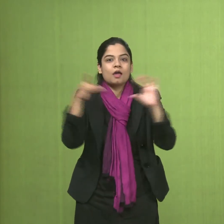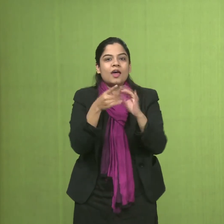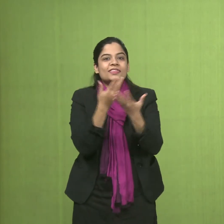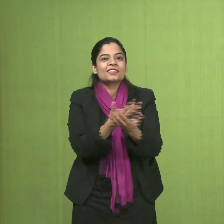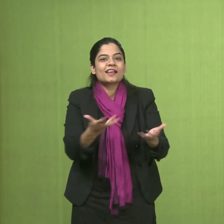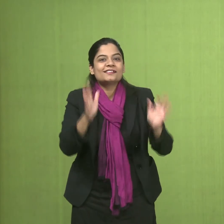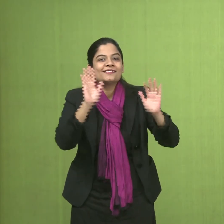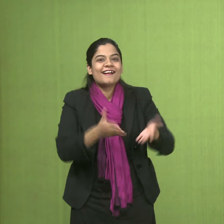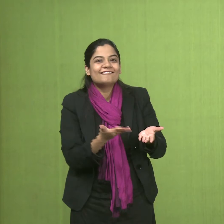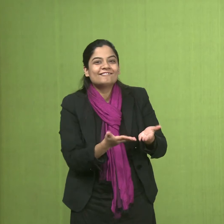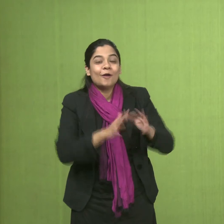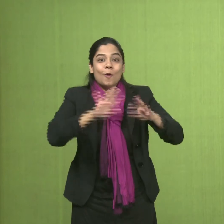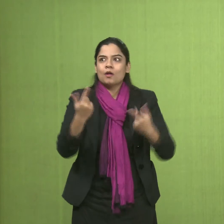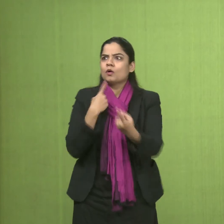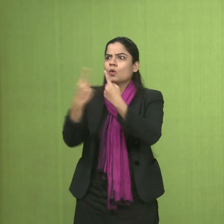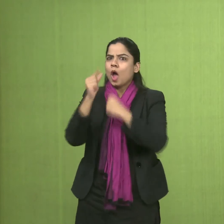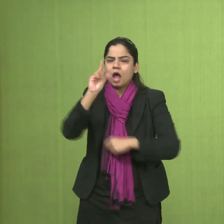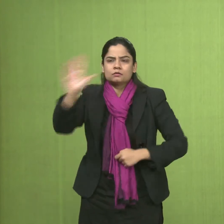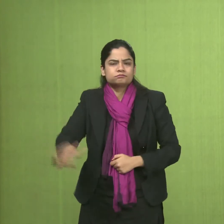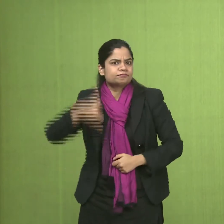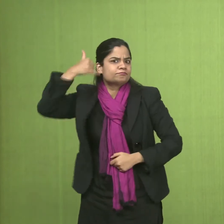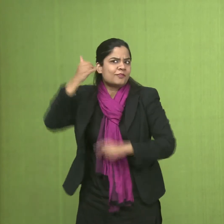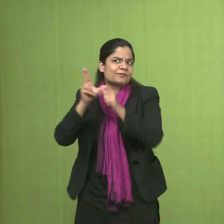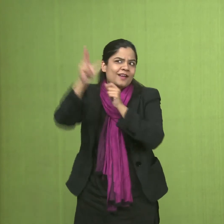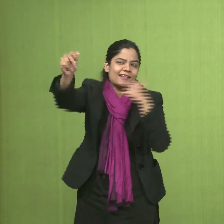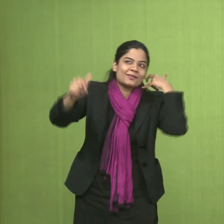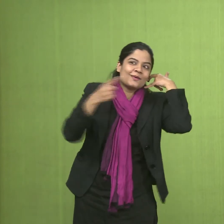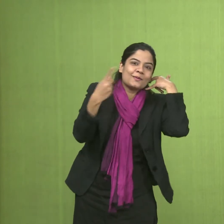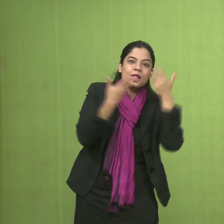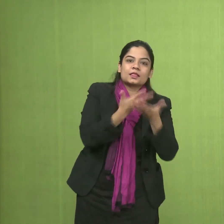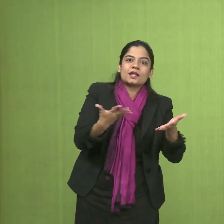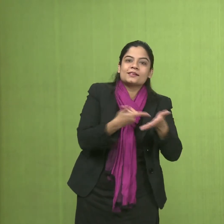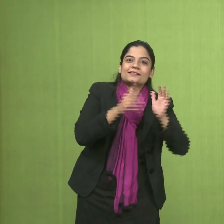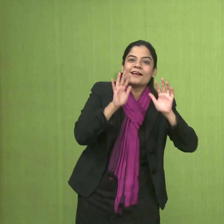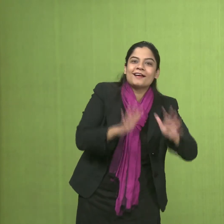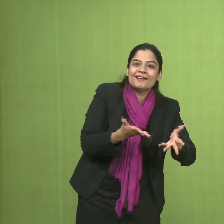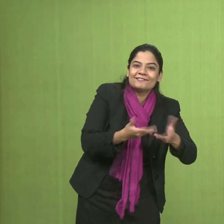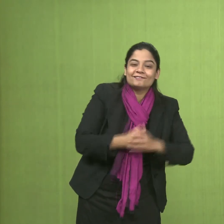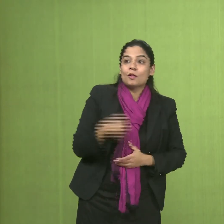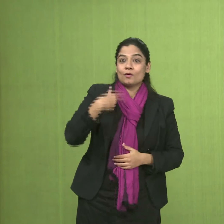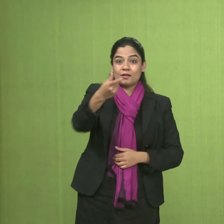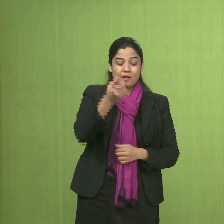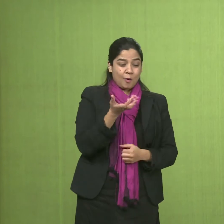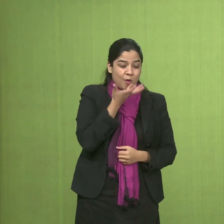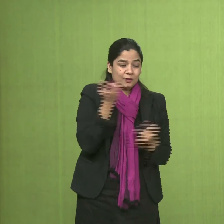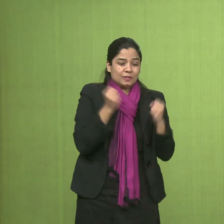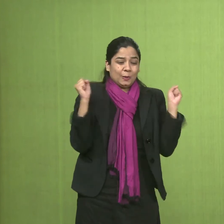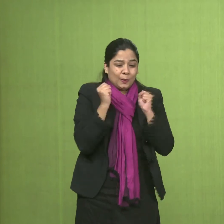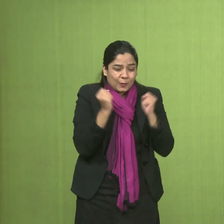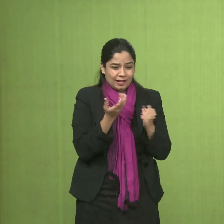send emails. So a laptop is an equipment that is helping us. A telephone is helping us in communication. If